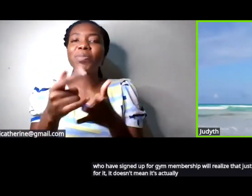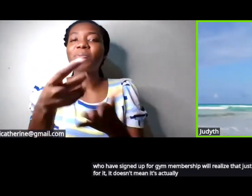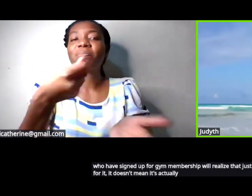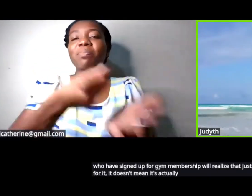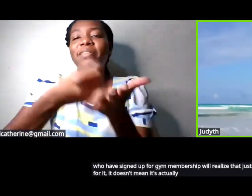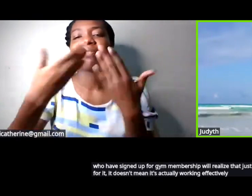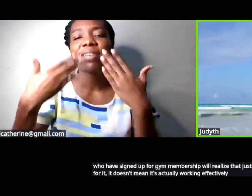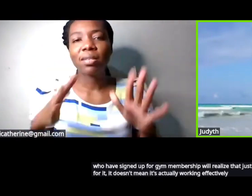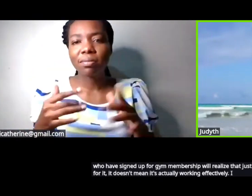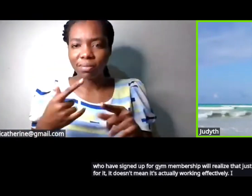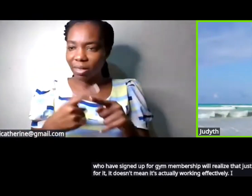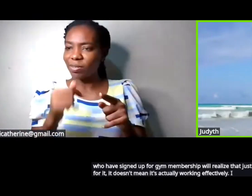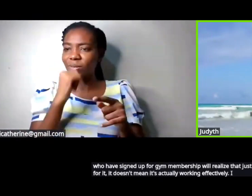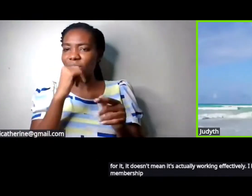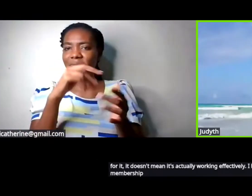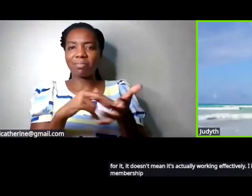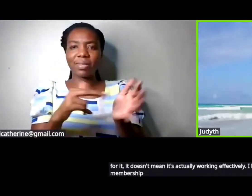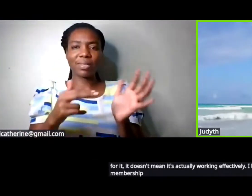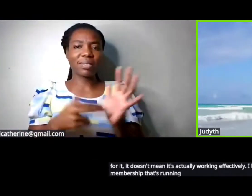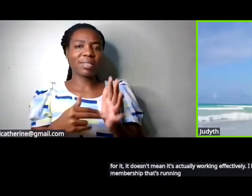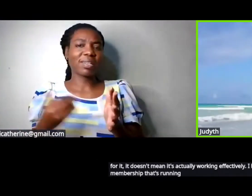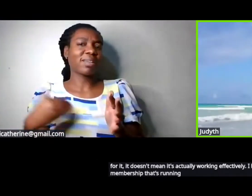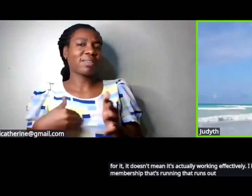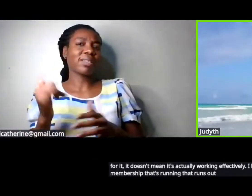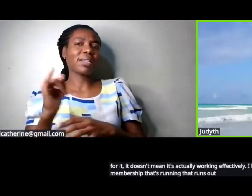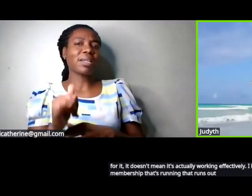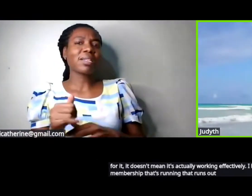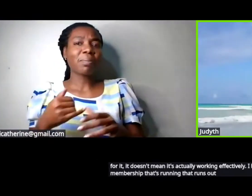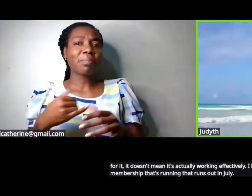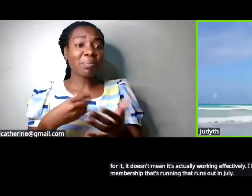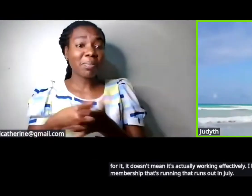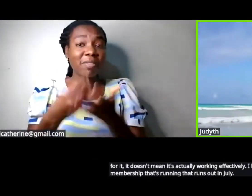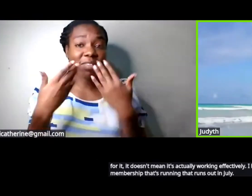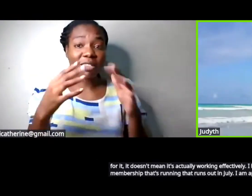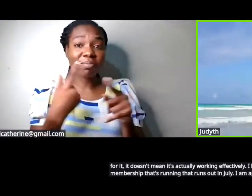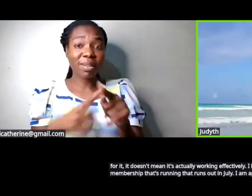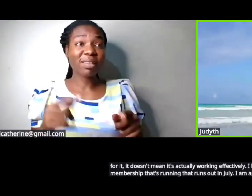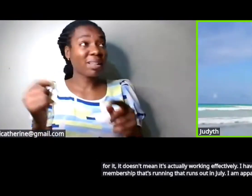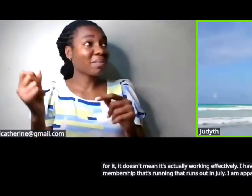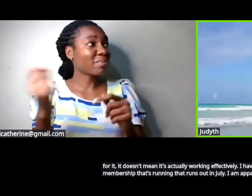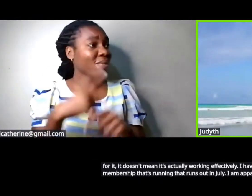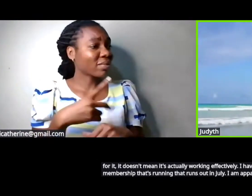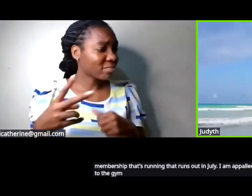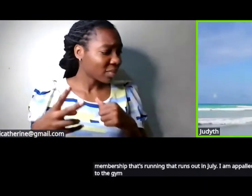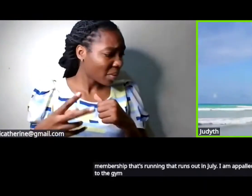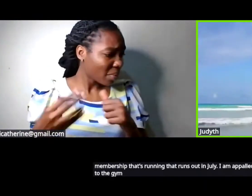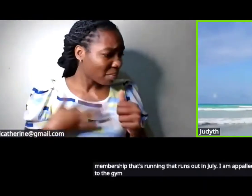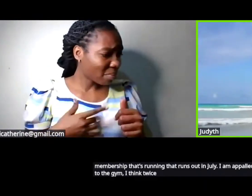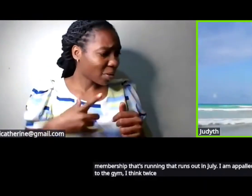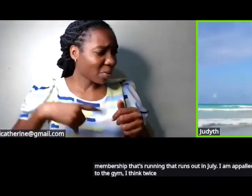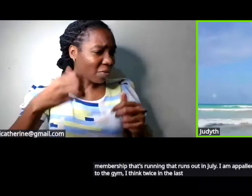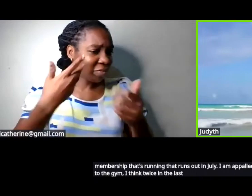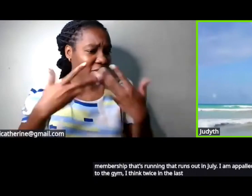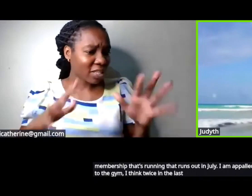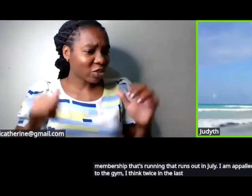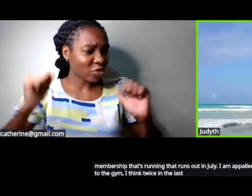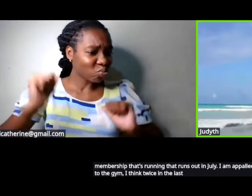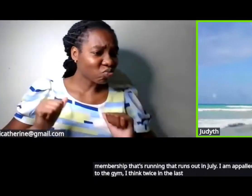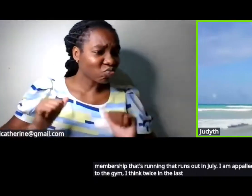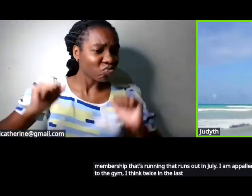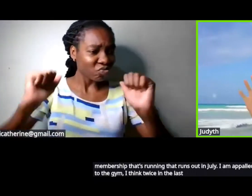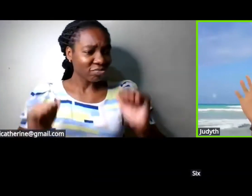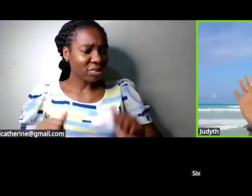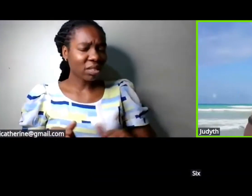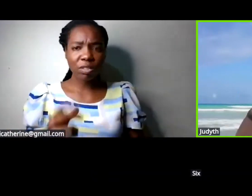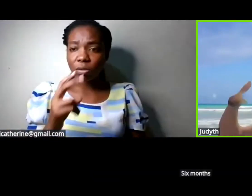I have a gym membership that runs out in July. I am appalled to say I've been to the gym, I think, twice in the last 6 months.